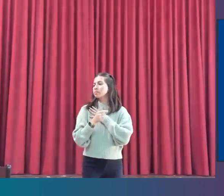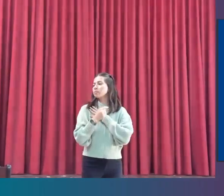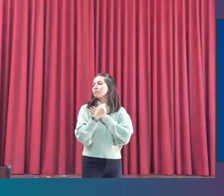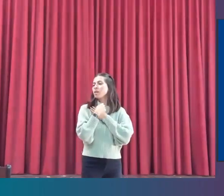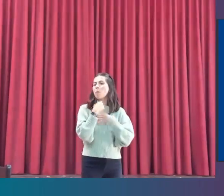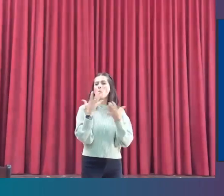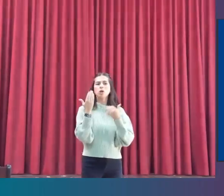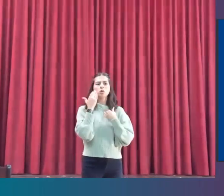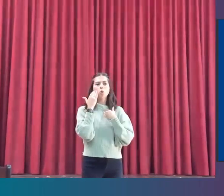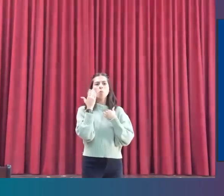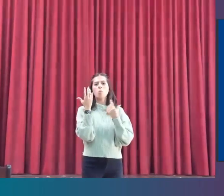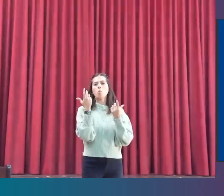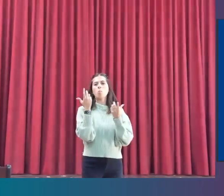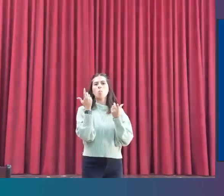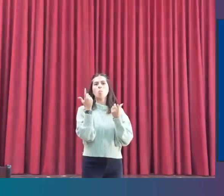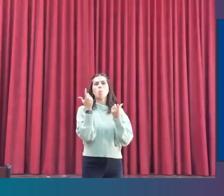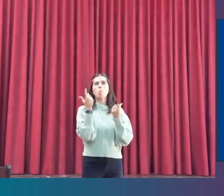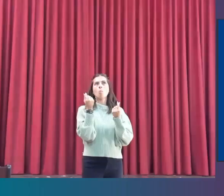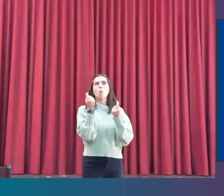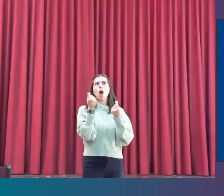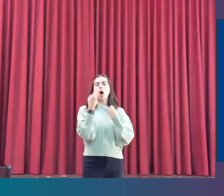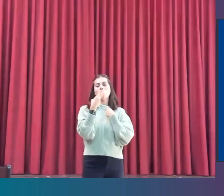Okay, quick question for you.